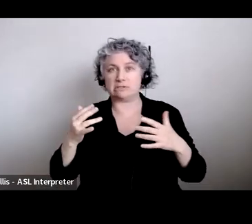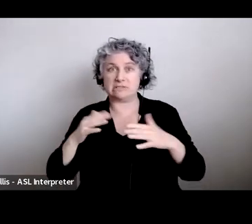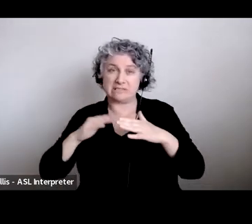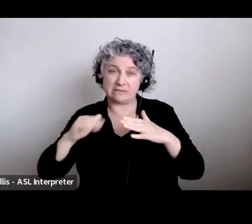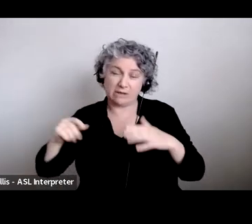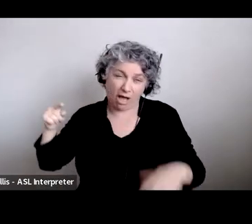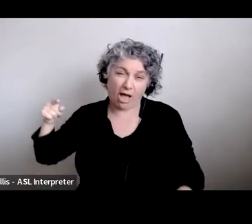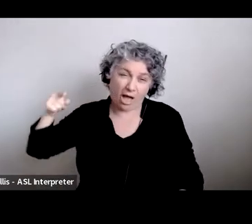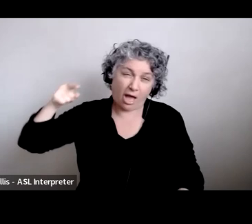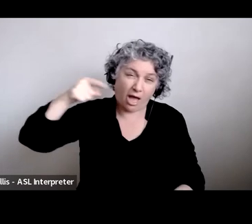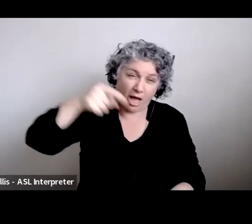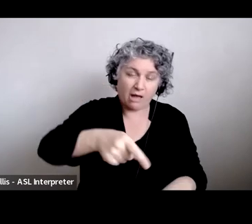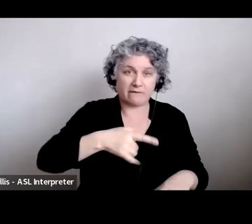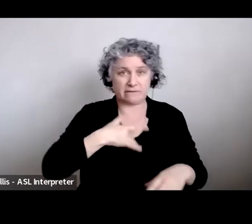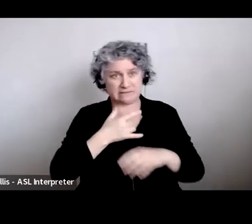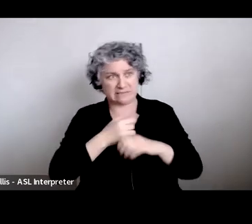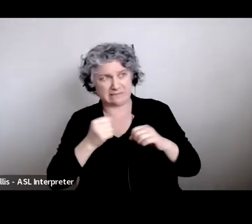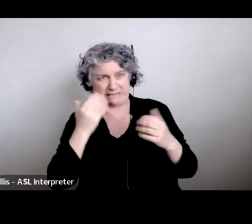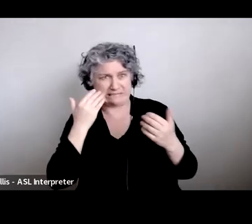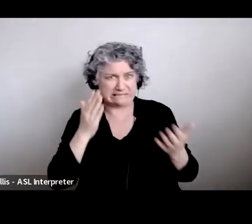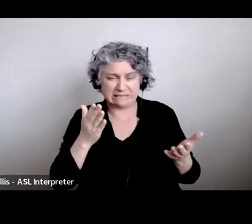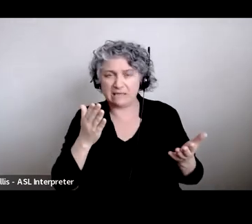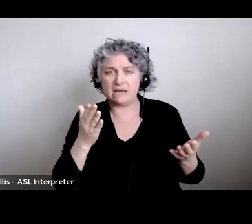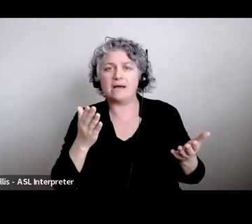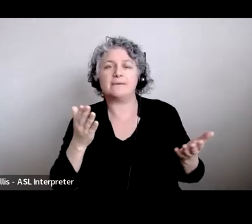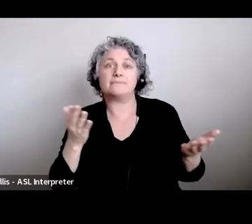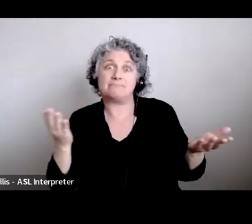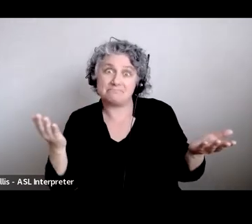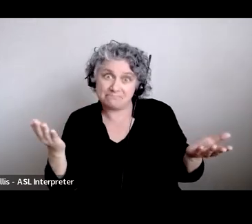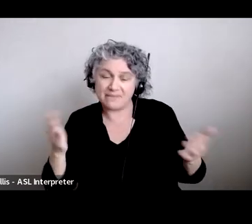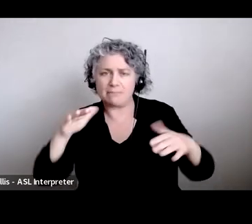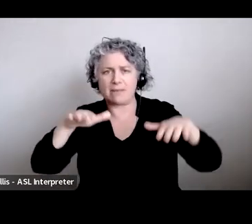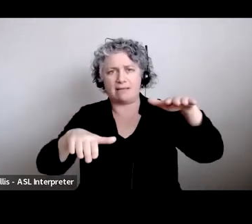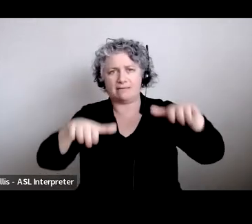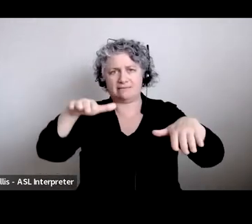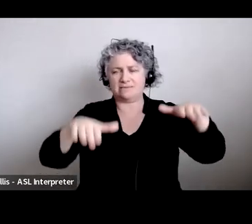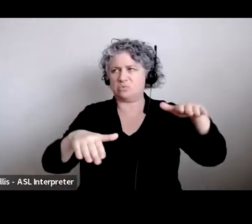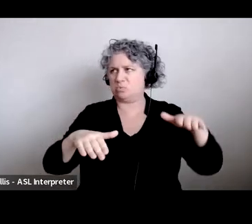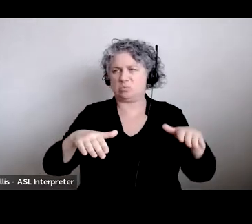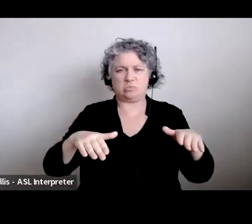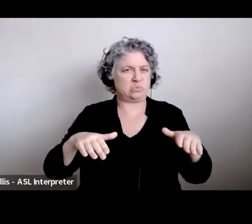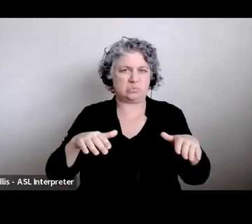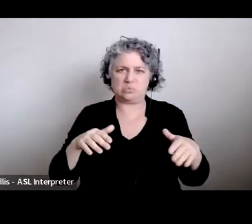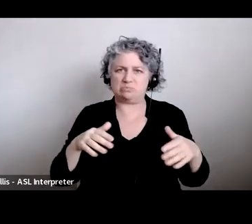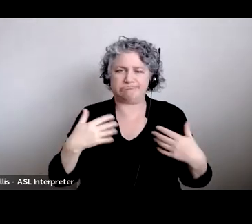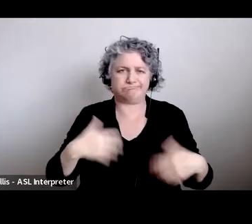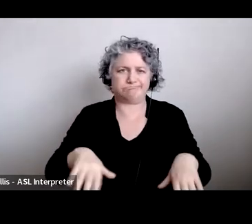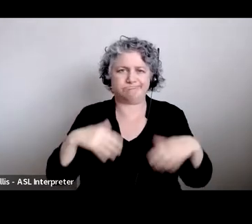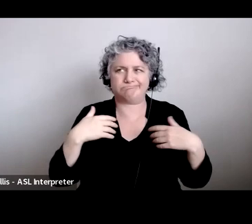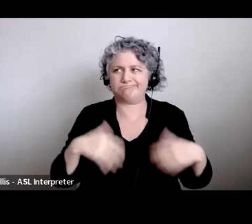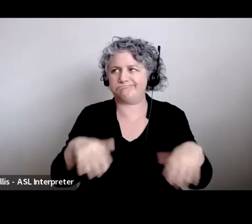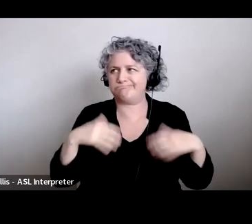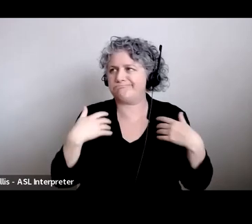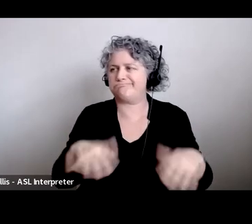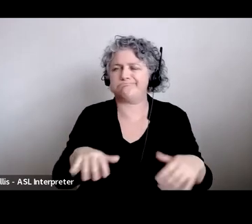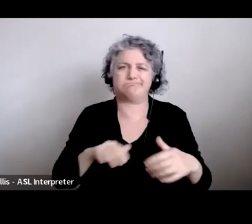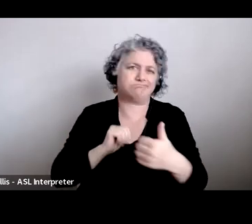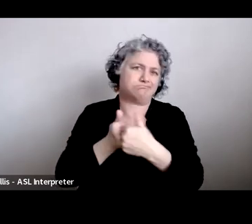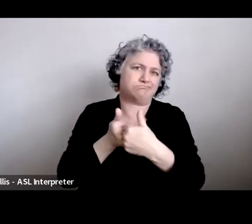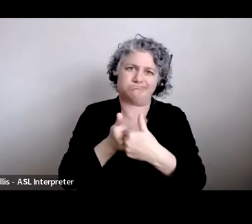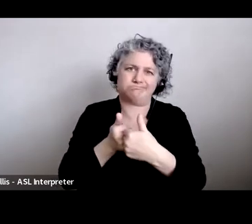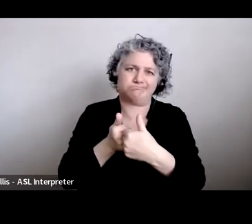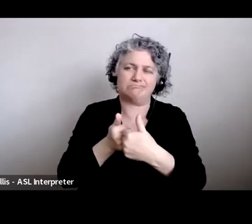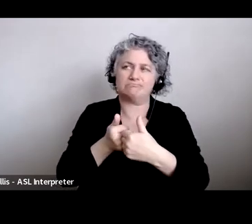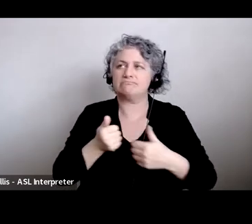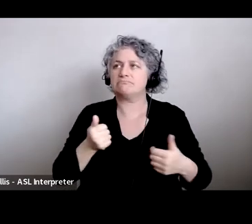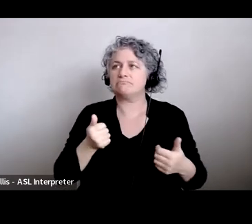a show? Will I feel safe? So trying to balance that is certainly a big part of it. I mean,